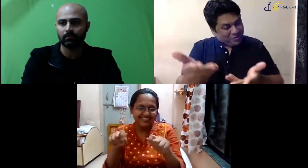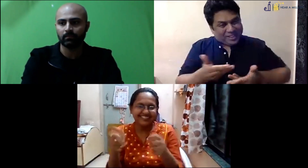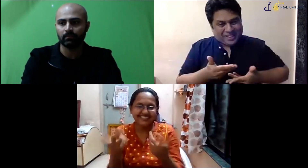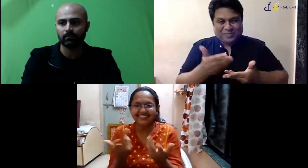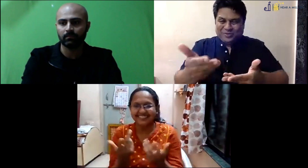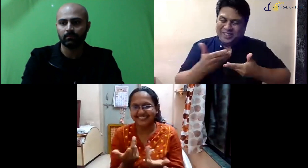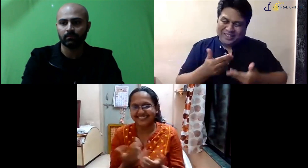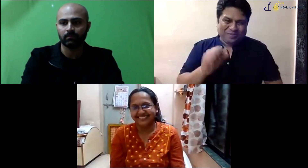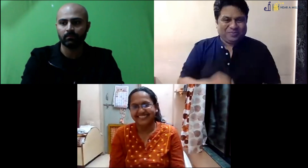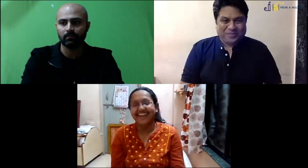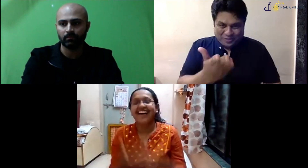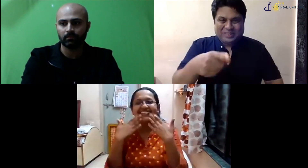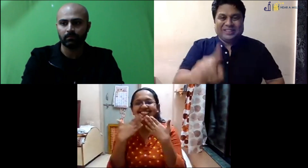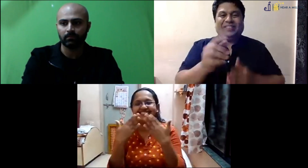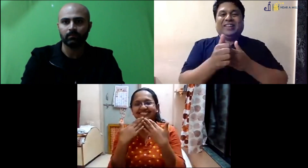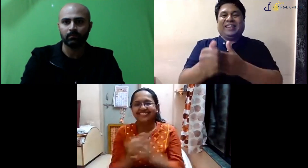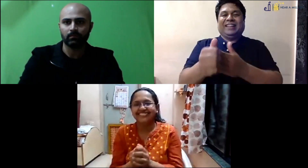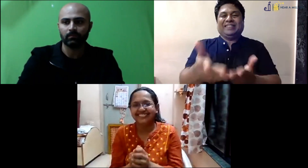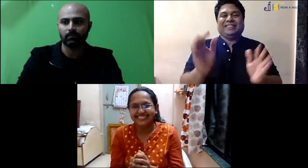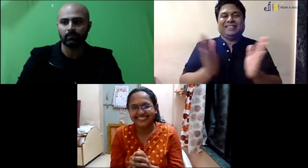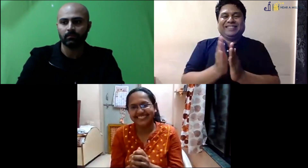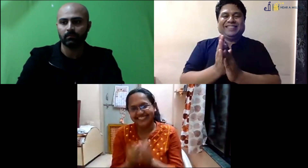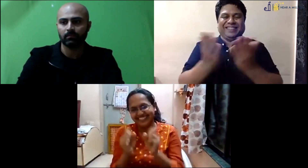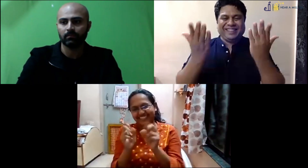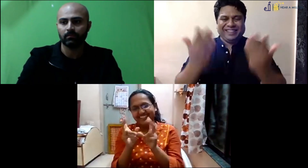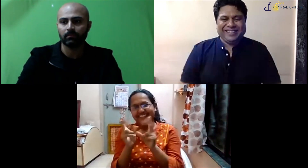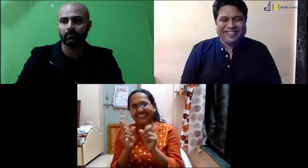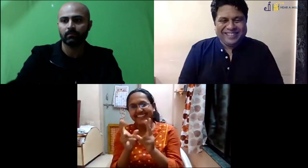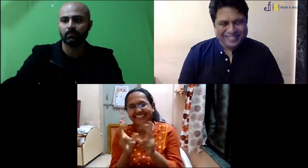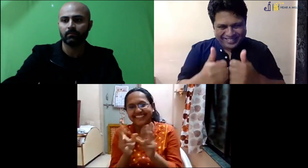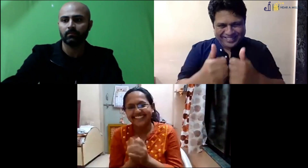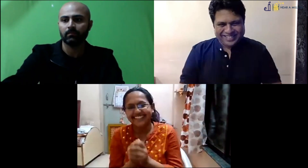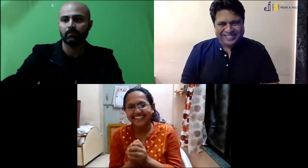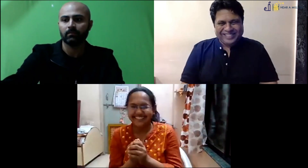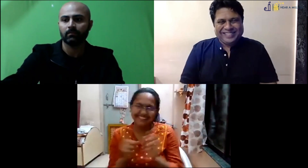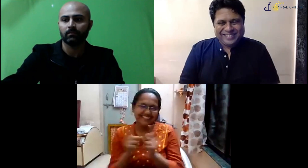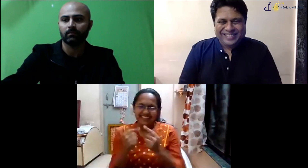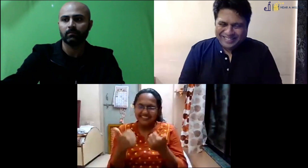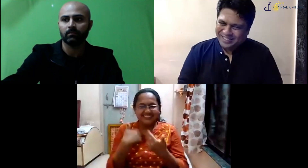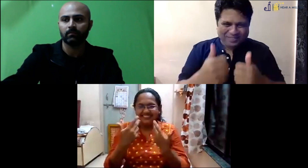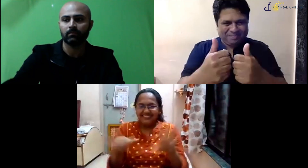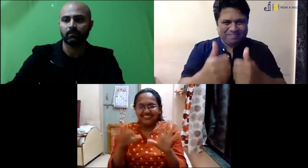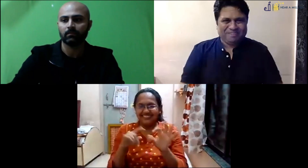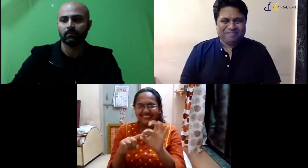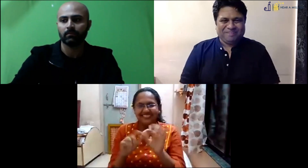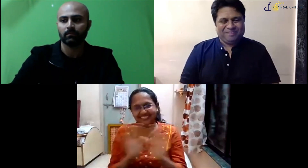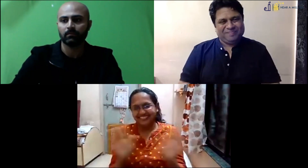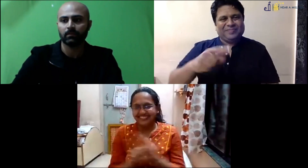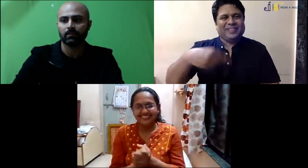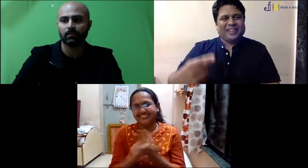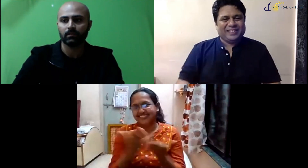let's see if I could try and be involved with the helping. Yes, you can become a leader and you can lead this.